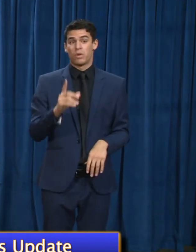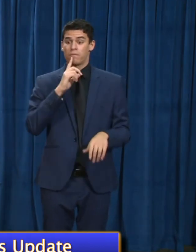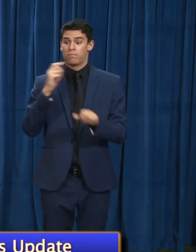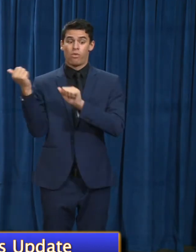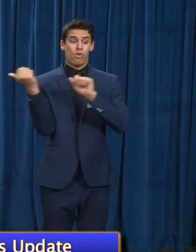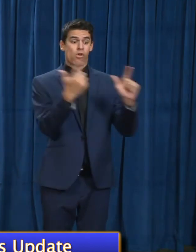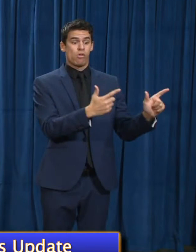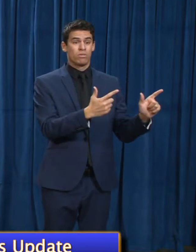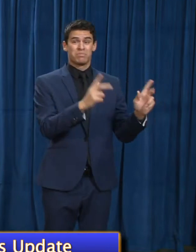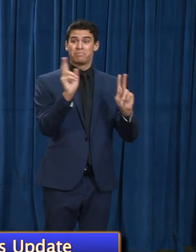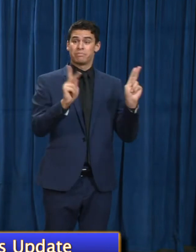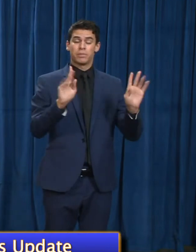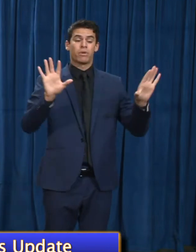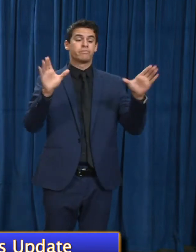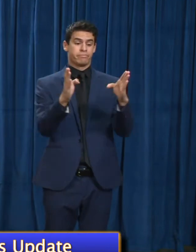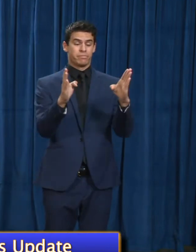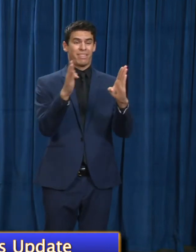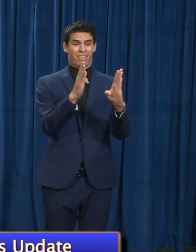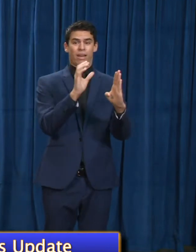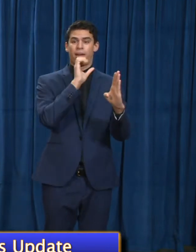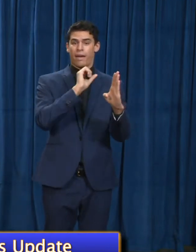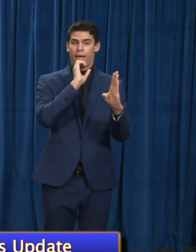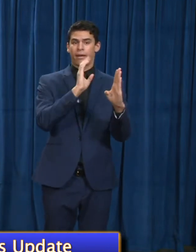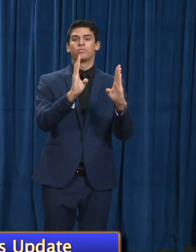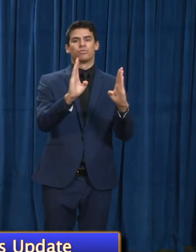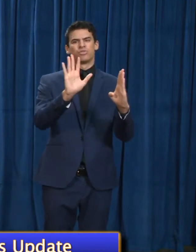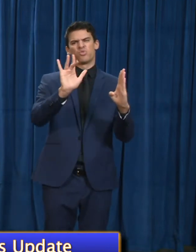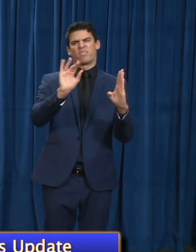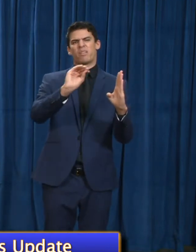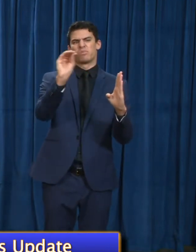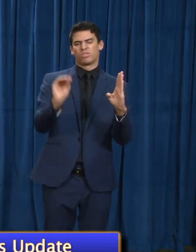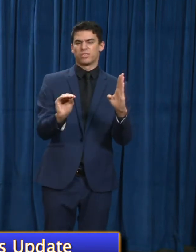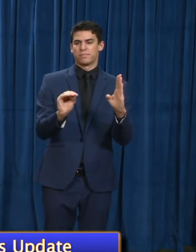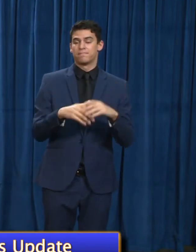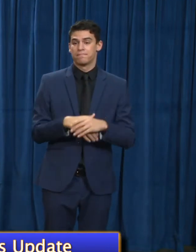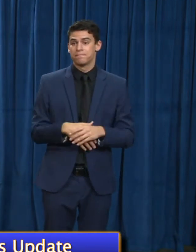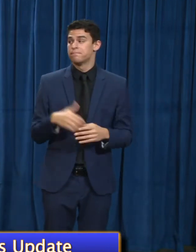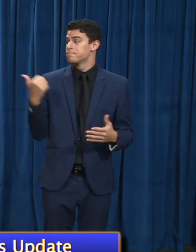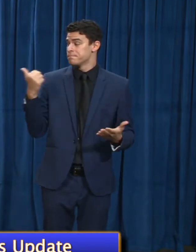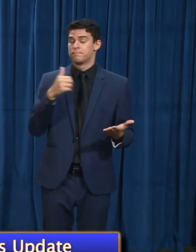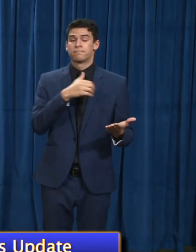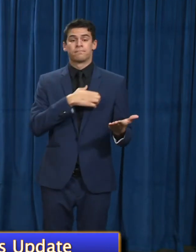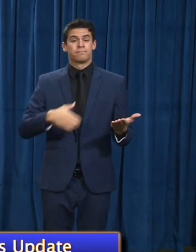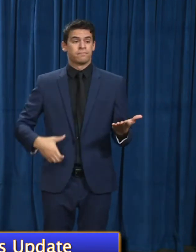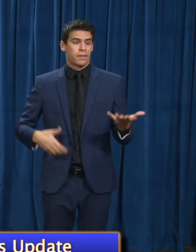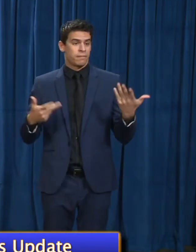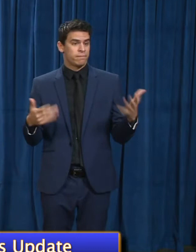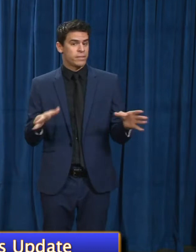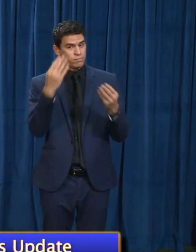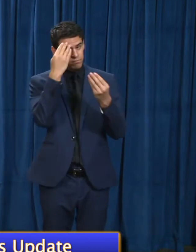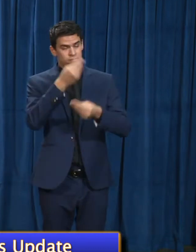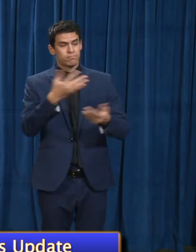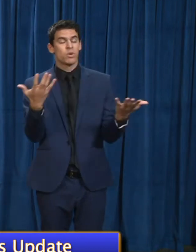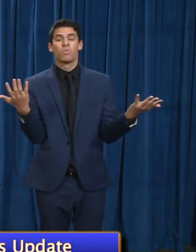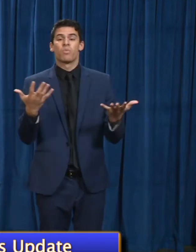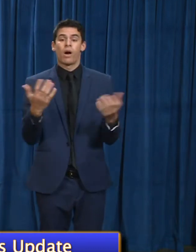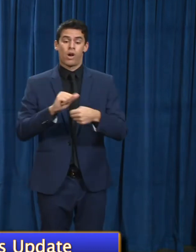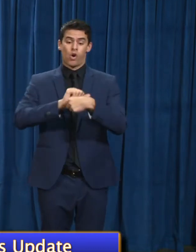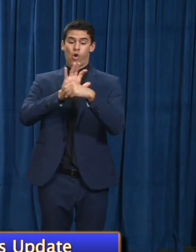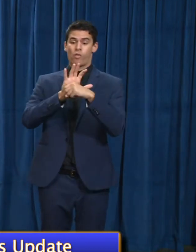daily count in our county. As the mayor mentioned to you, Omicron has been officially